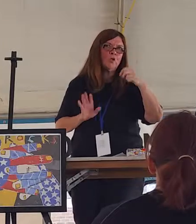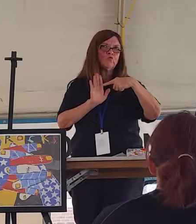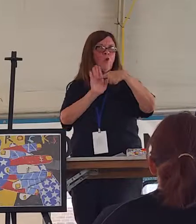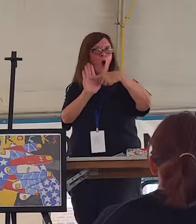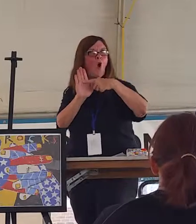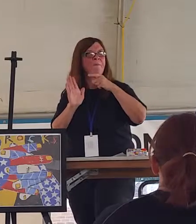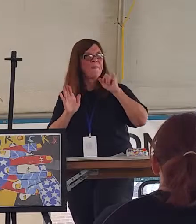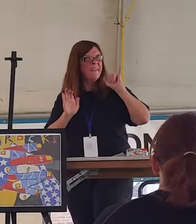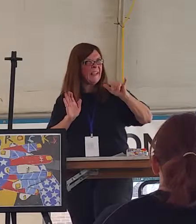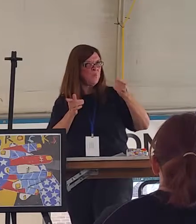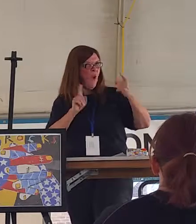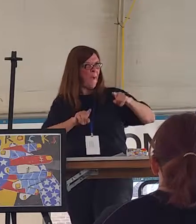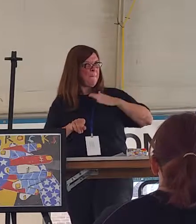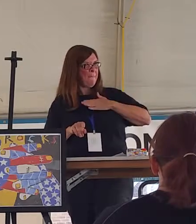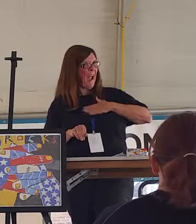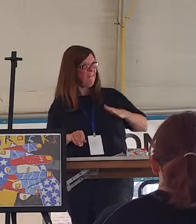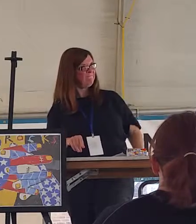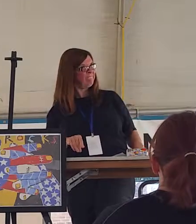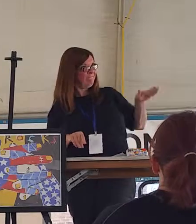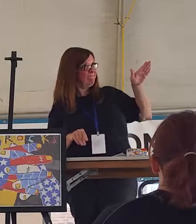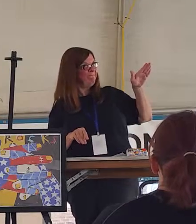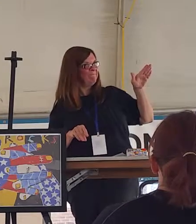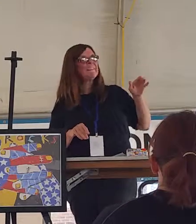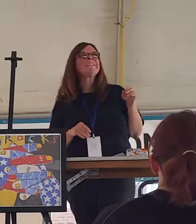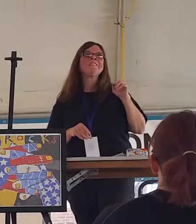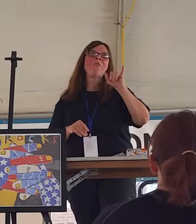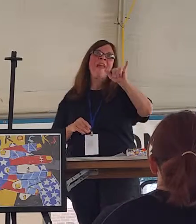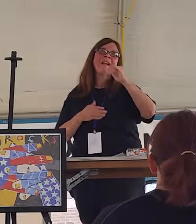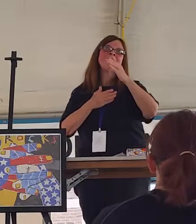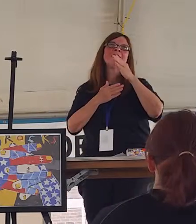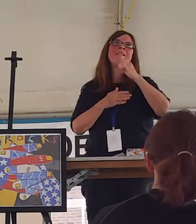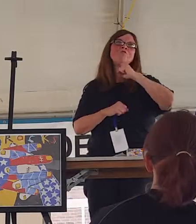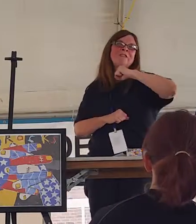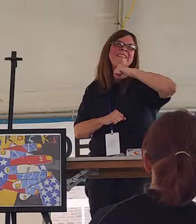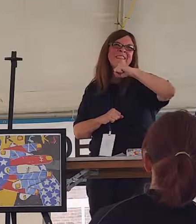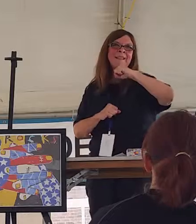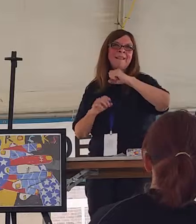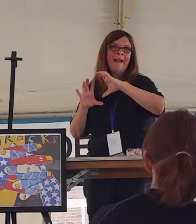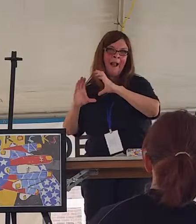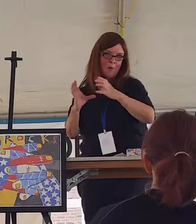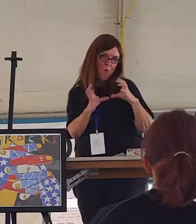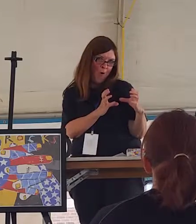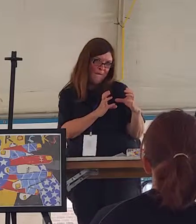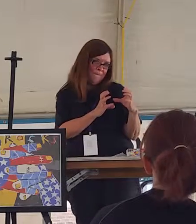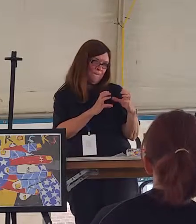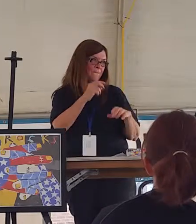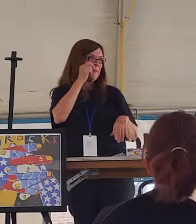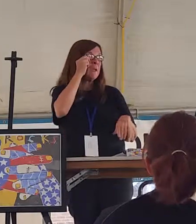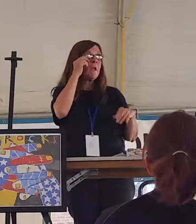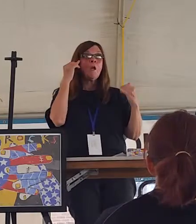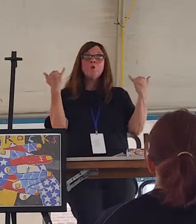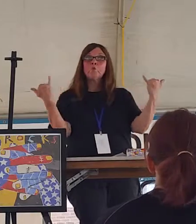I wanted some closure on that experience, so I expressed it through my art. So that is the resistance